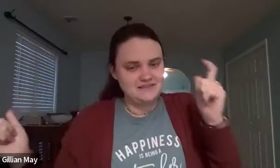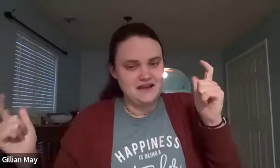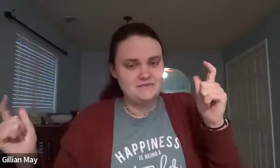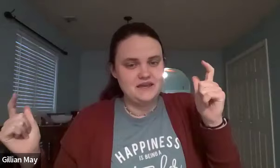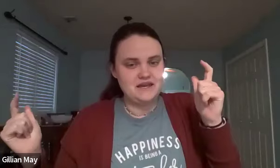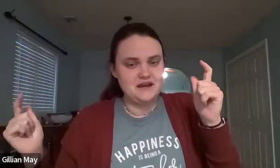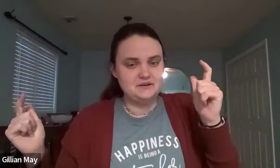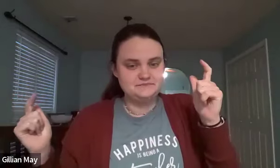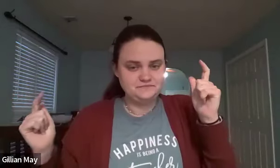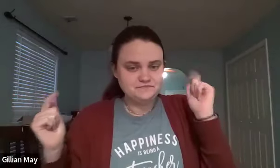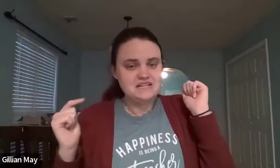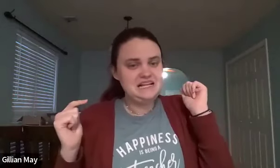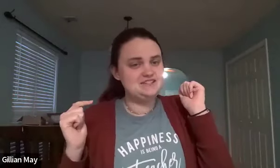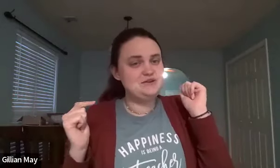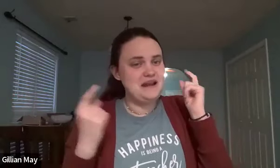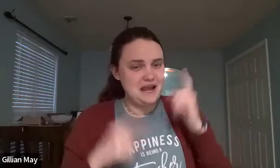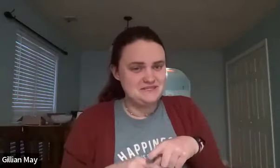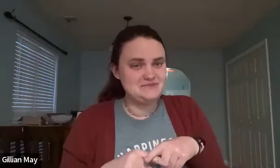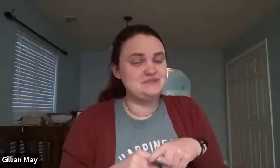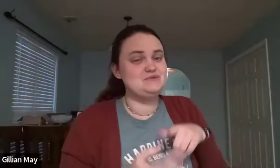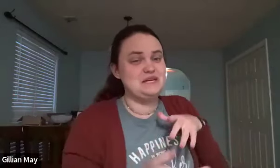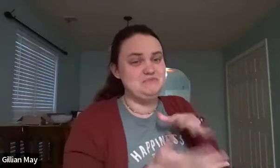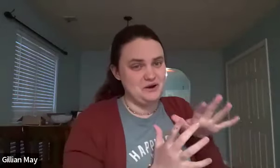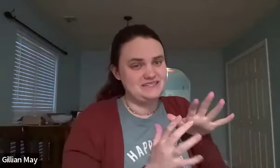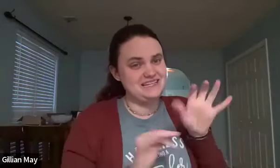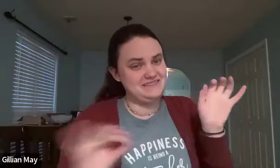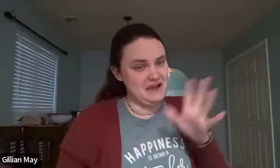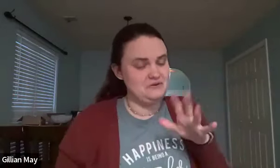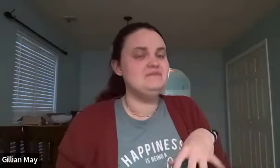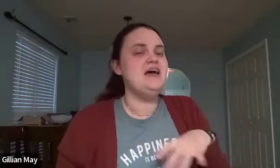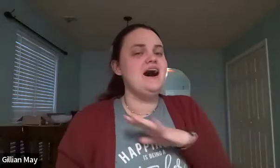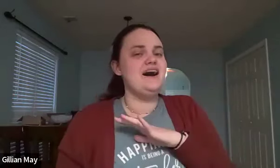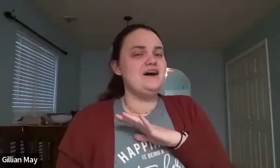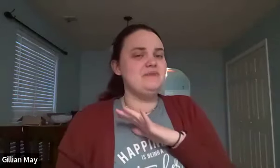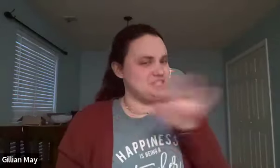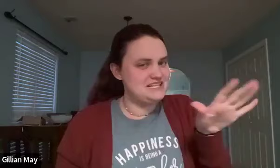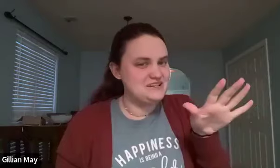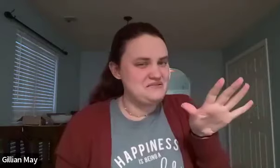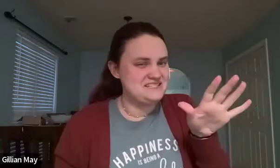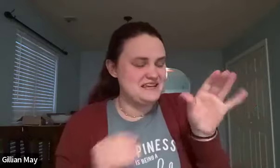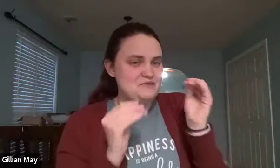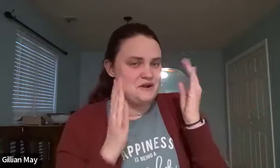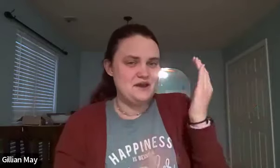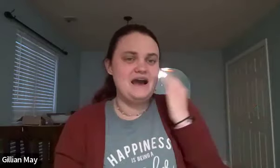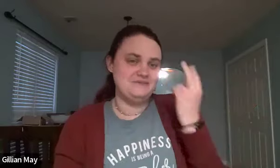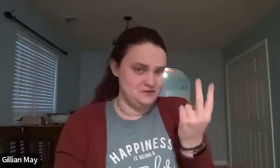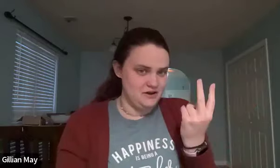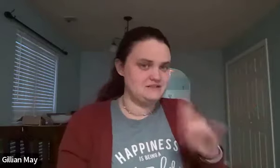lab, and so what happens sometimes is when he barks, it can get loud. I just like to always let everyone know I have two dogs and